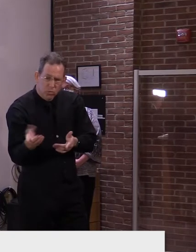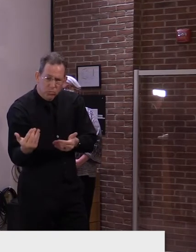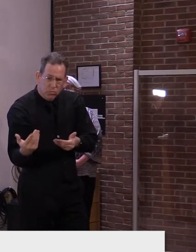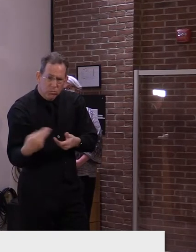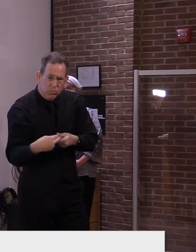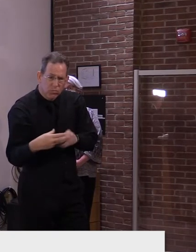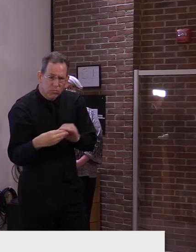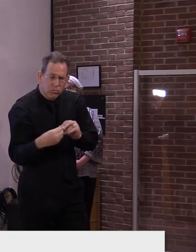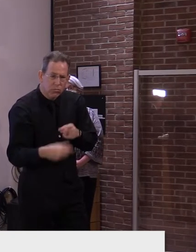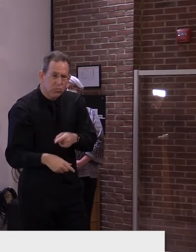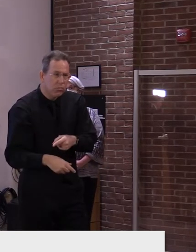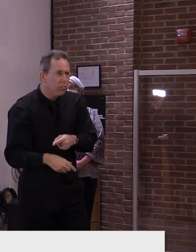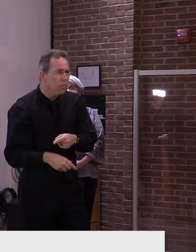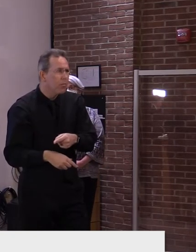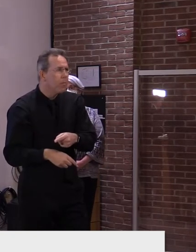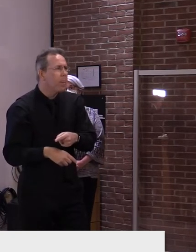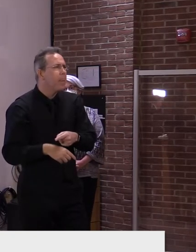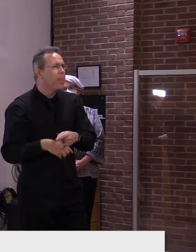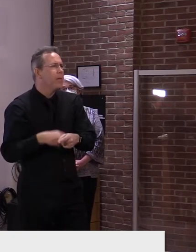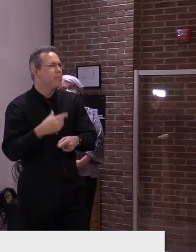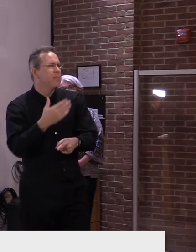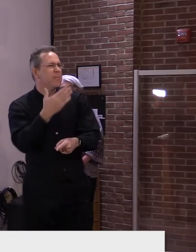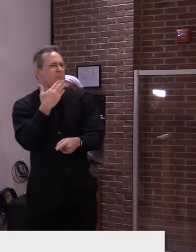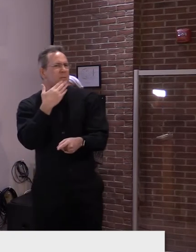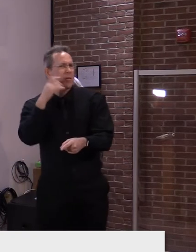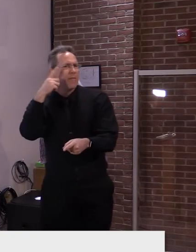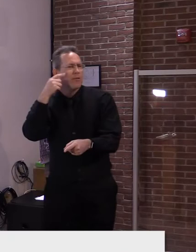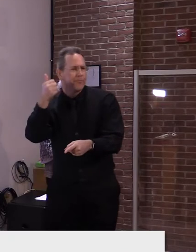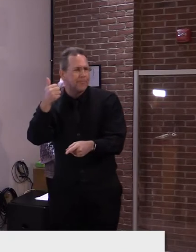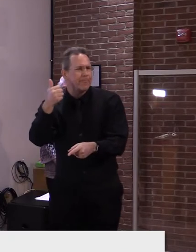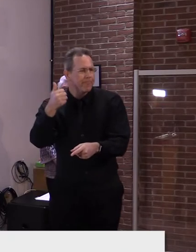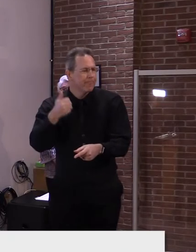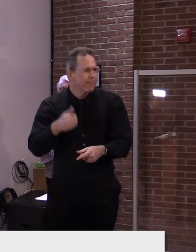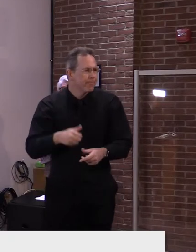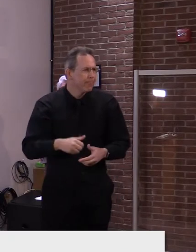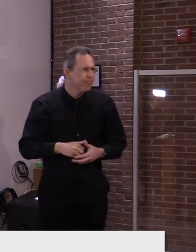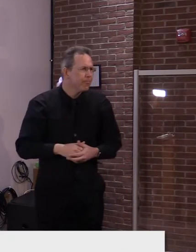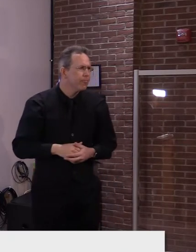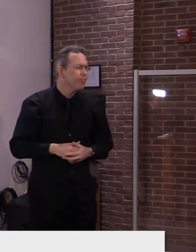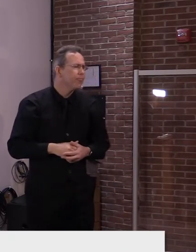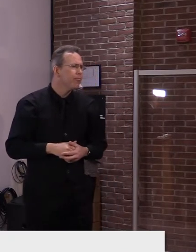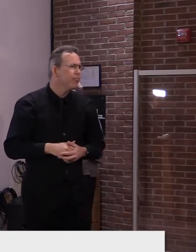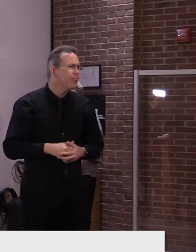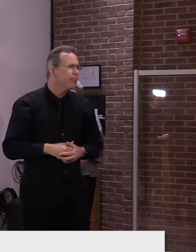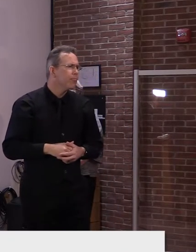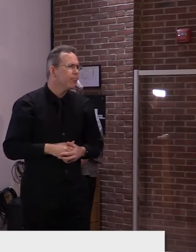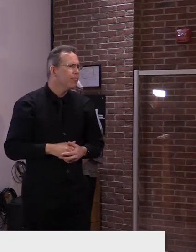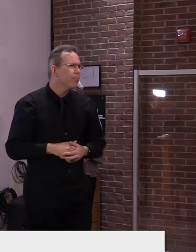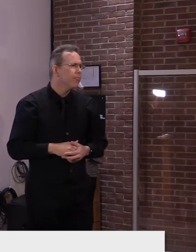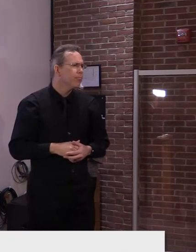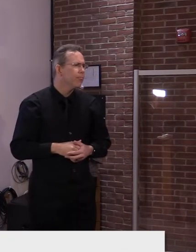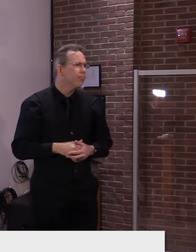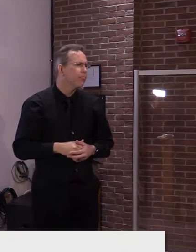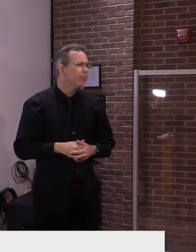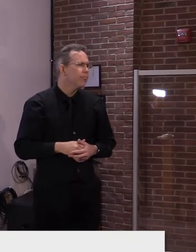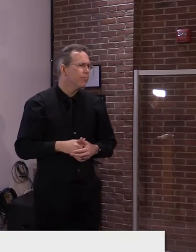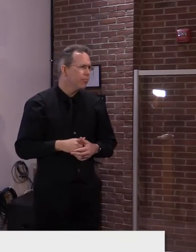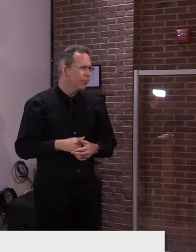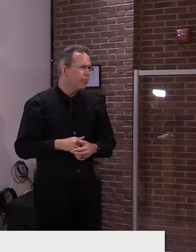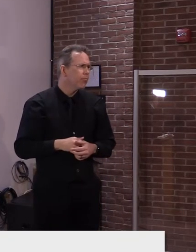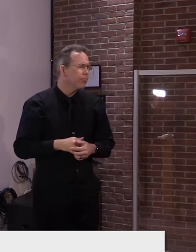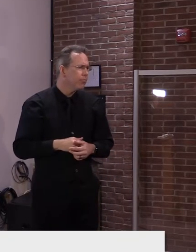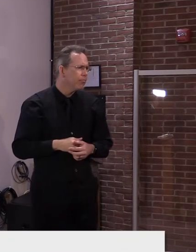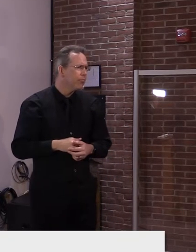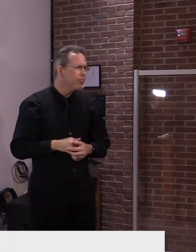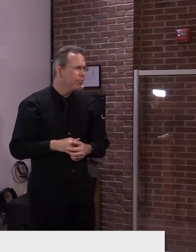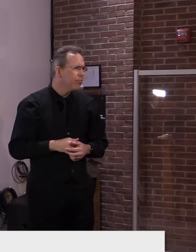Thank you, Governor. Yes, there is to the question quite a bit of allocating